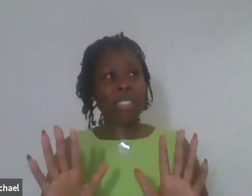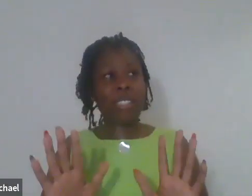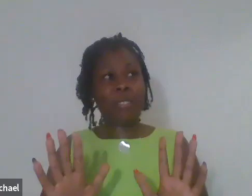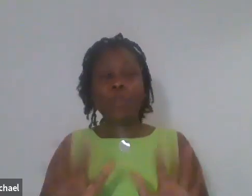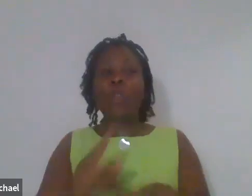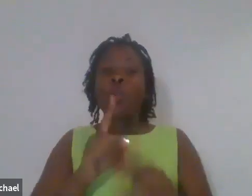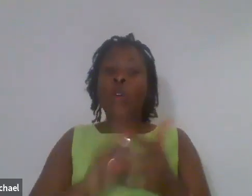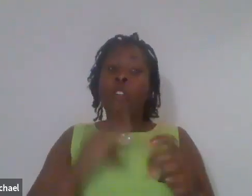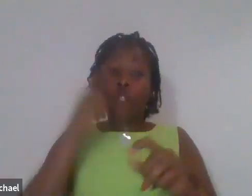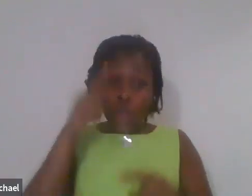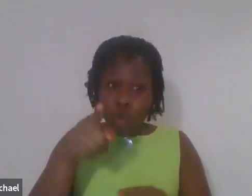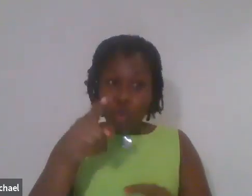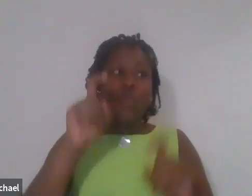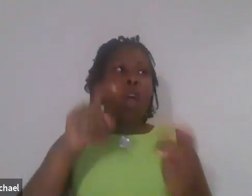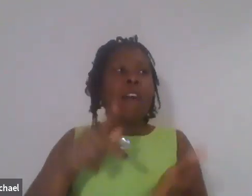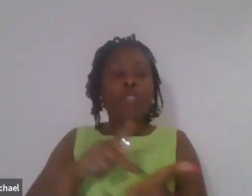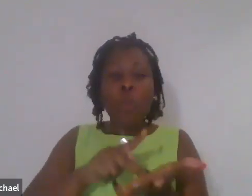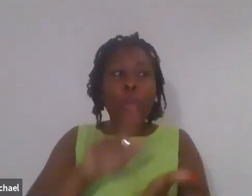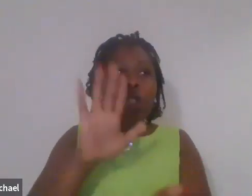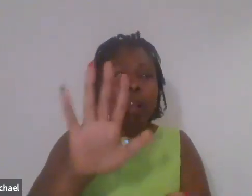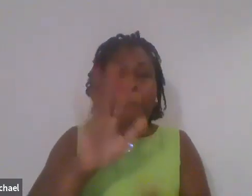It's very important. For you, For you,